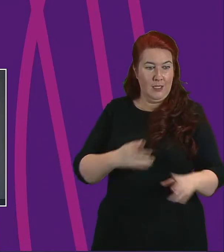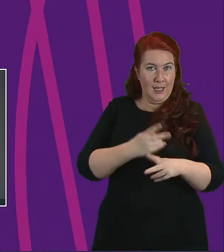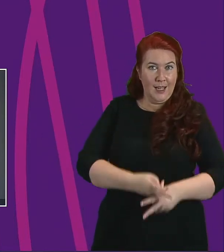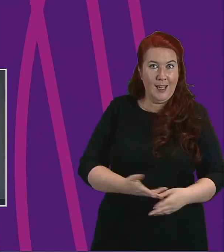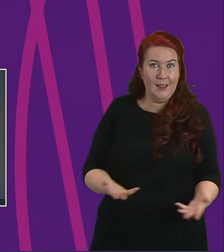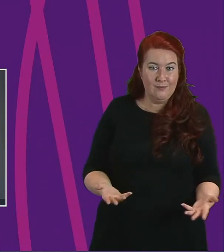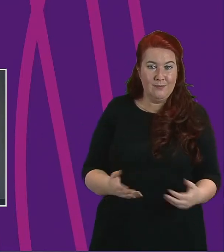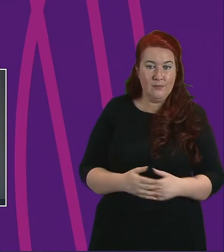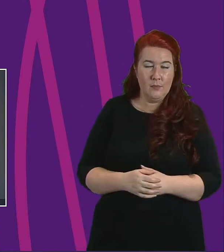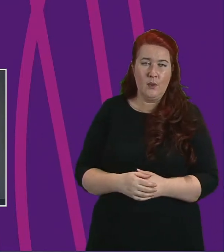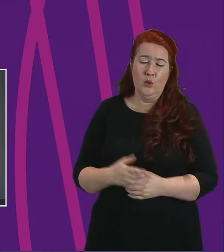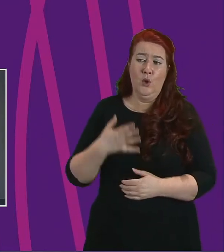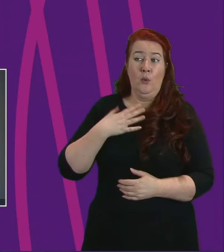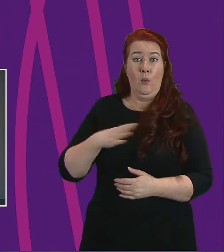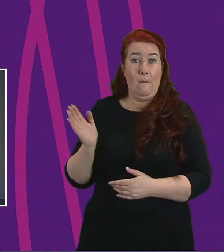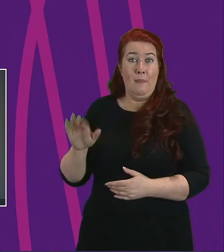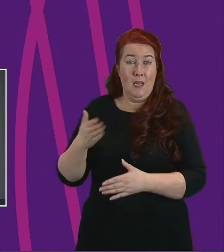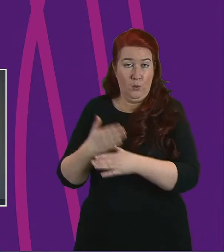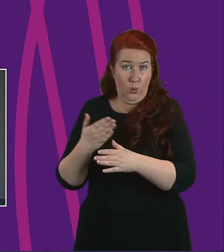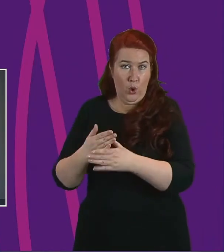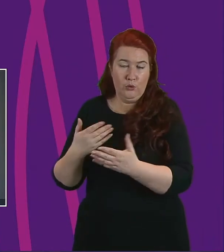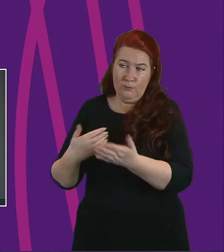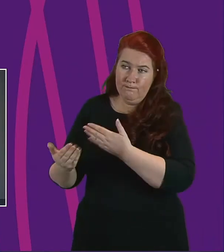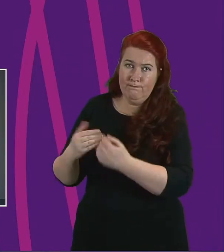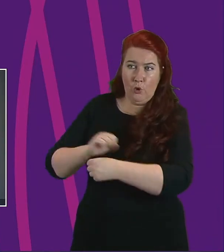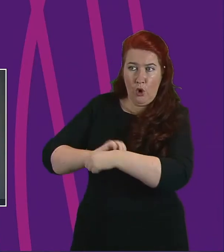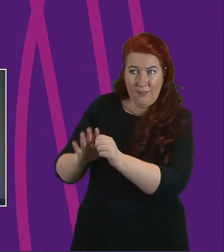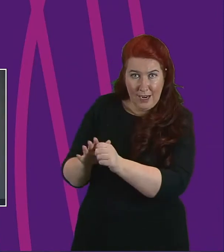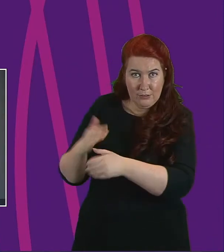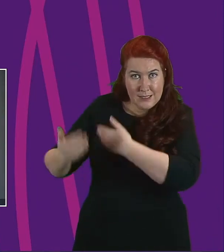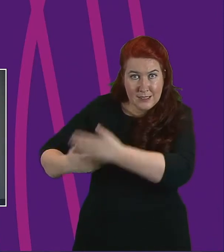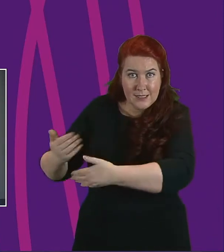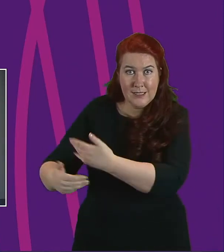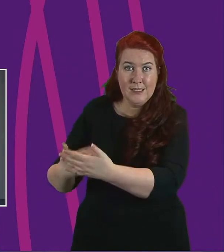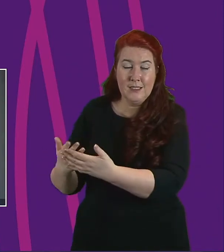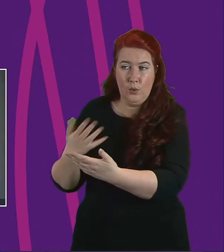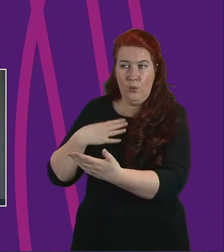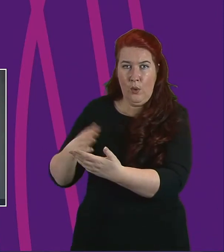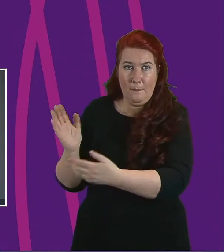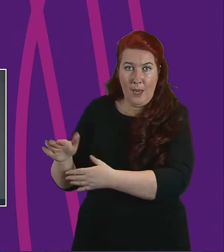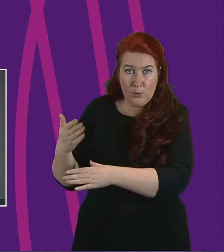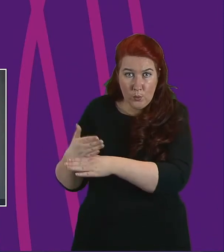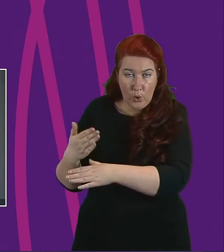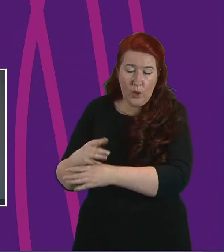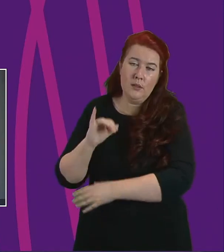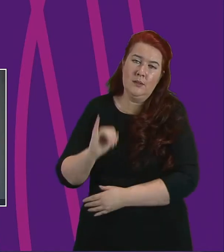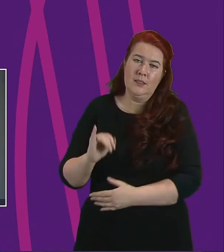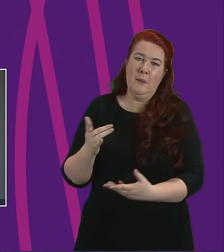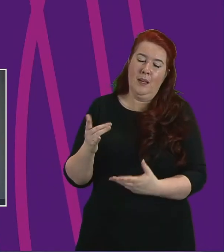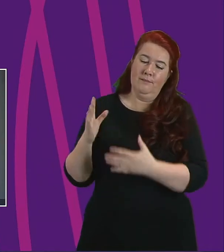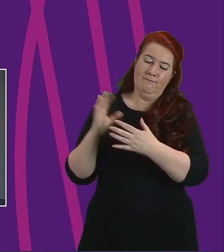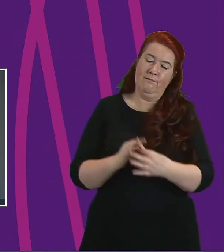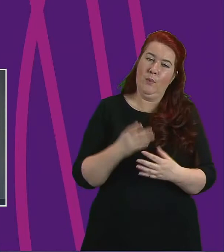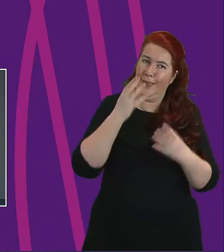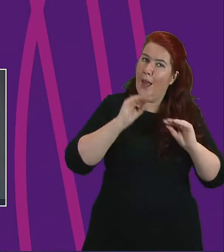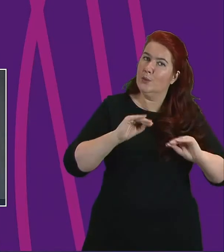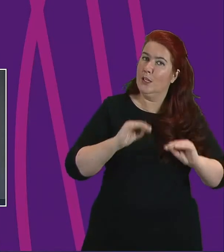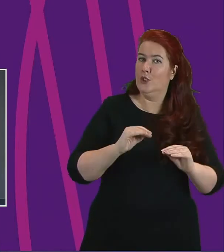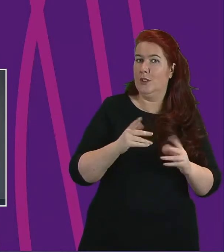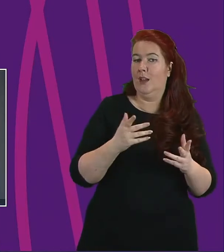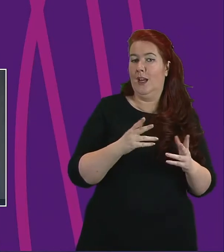tackle coronavirus. And there is obviously a knock-on effect there in relation to the education system into the